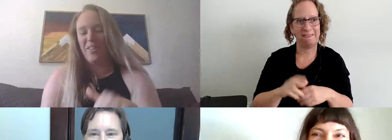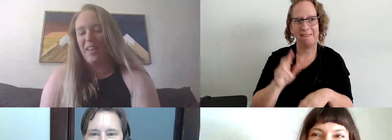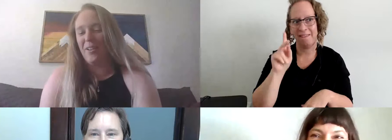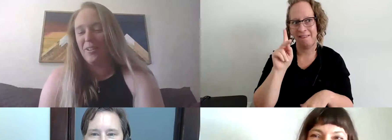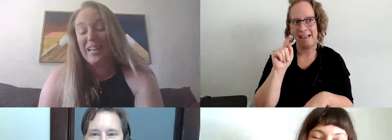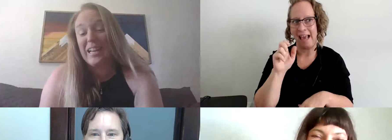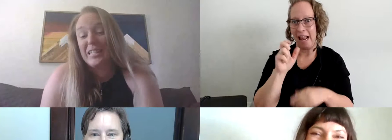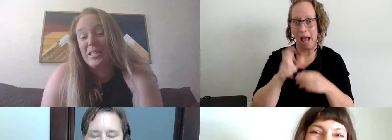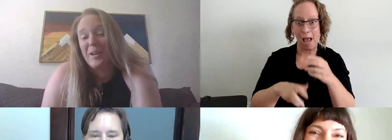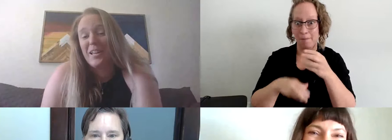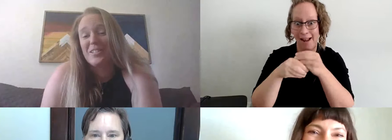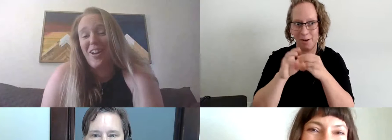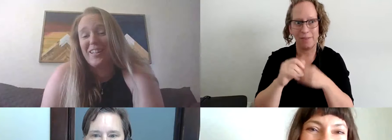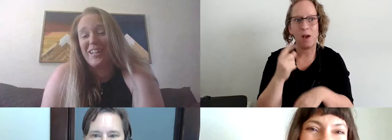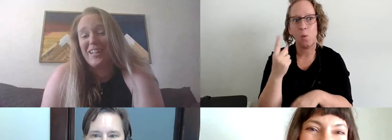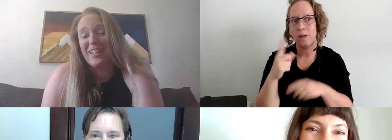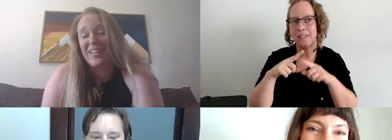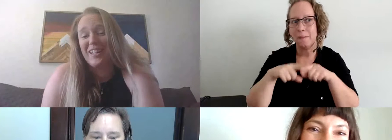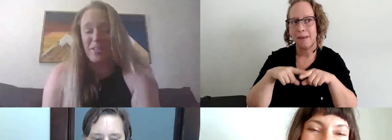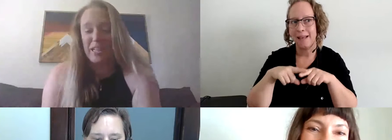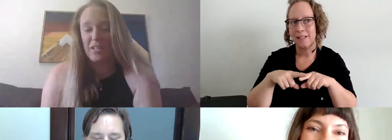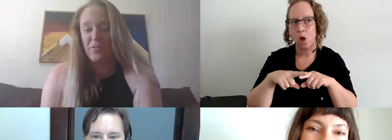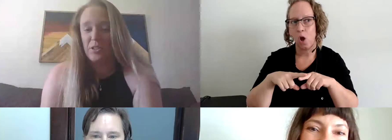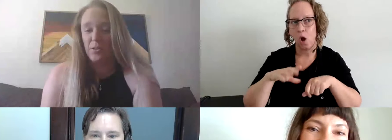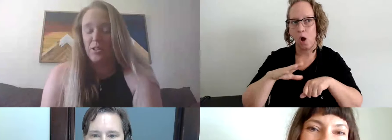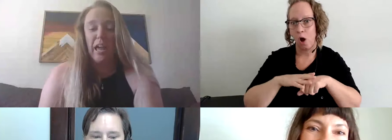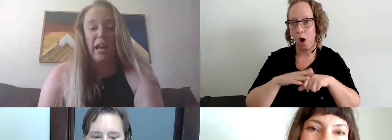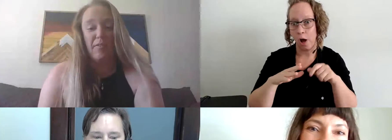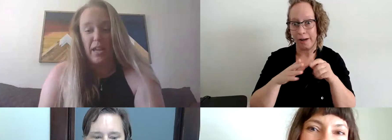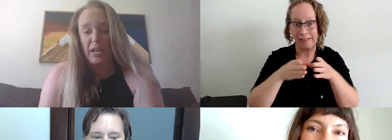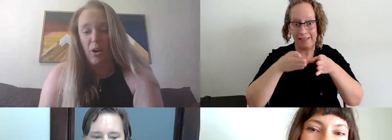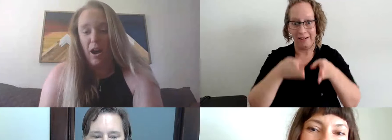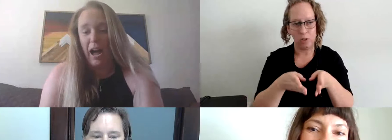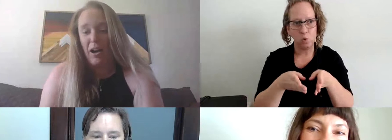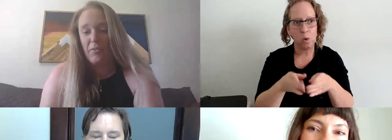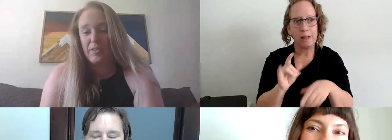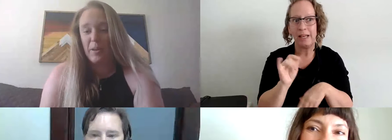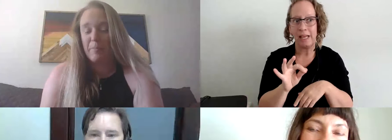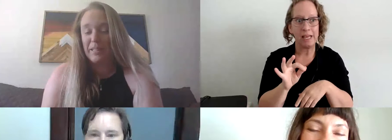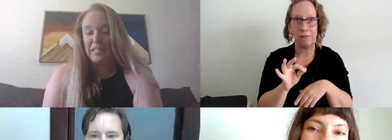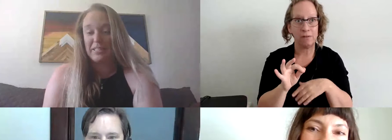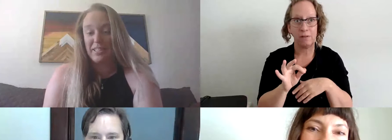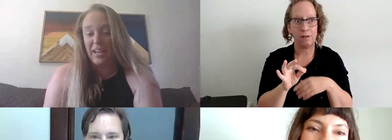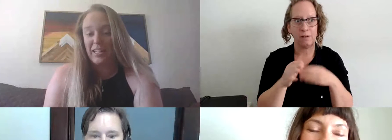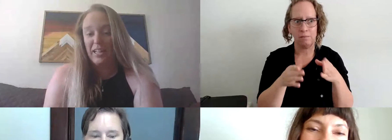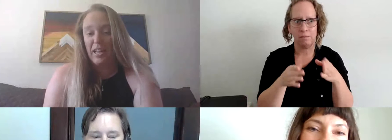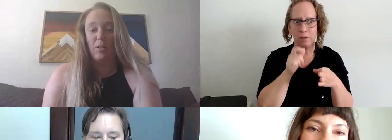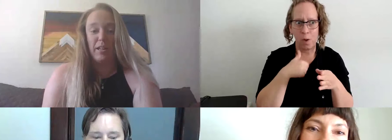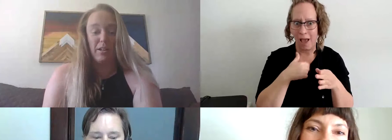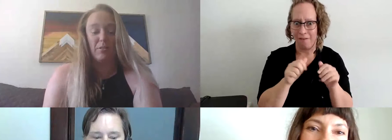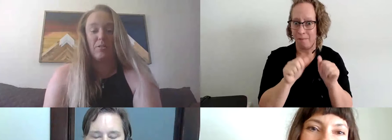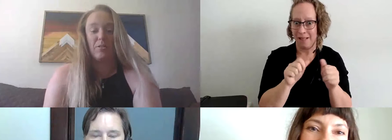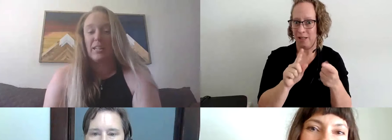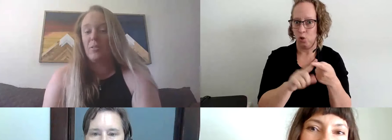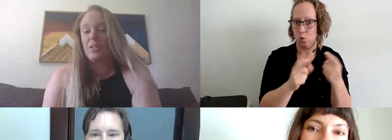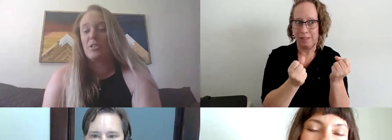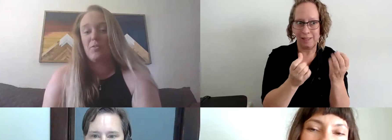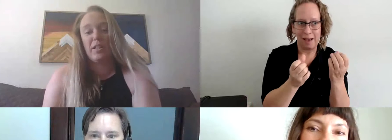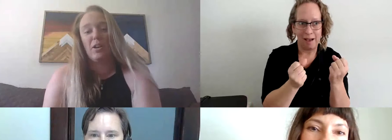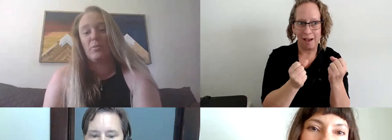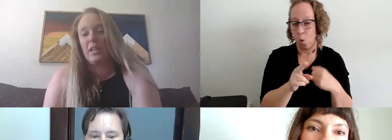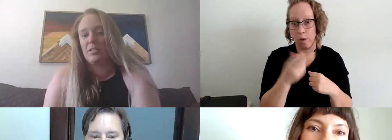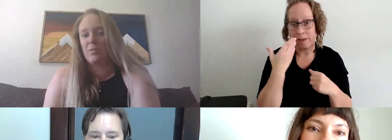I'll jump in on that one. It depends on the individual. If they don't have the ability to sign or they don't know